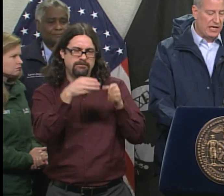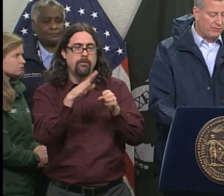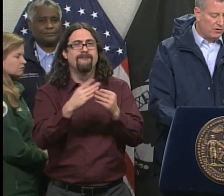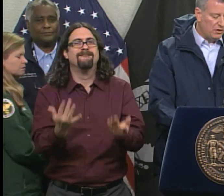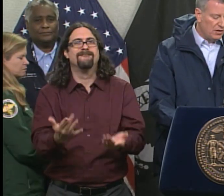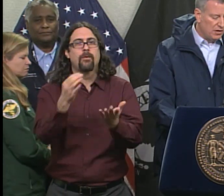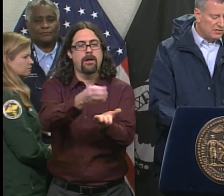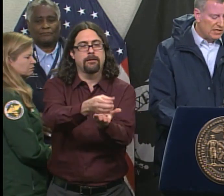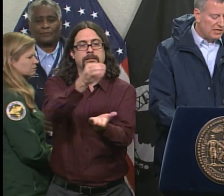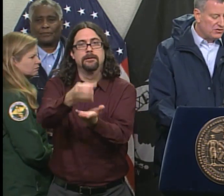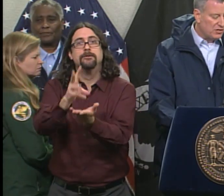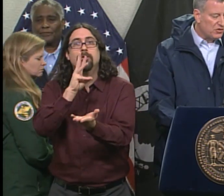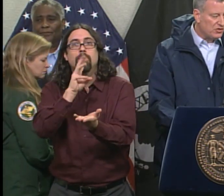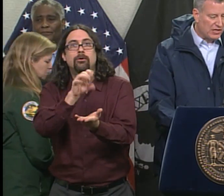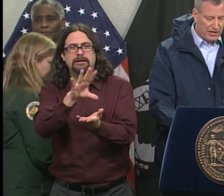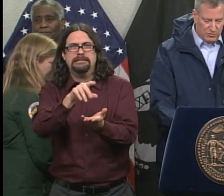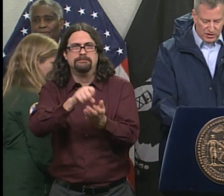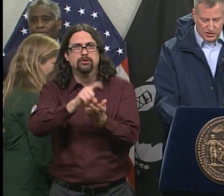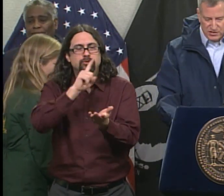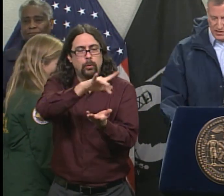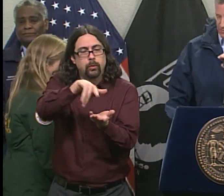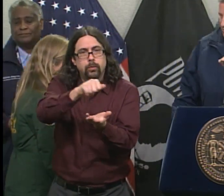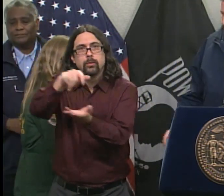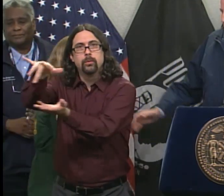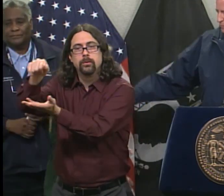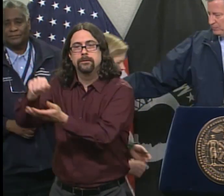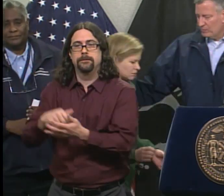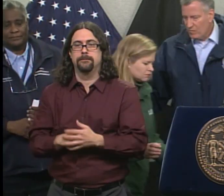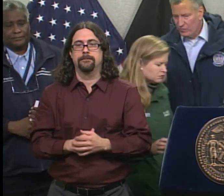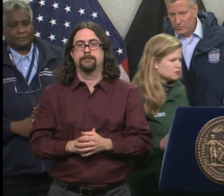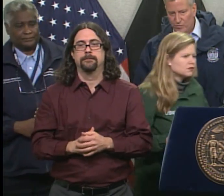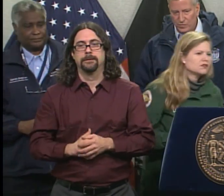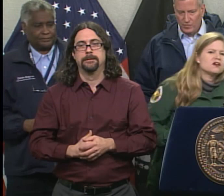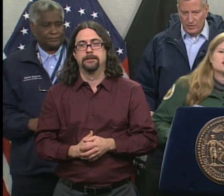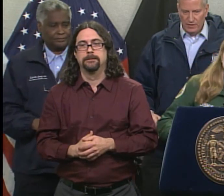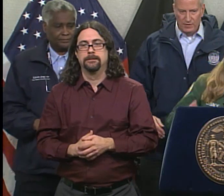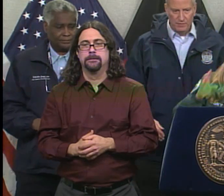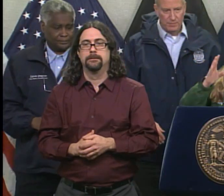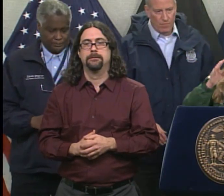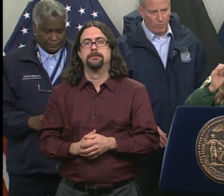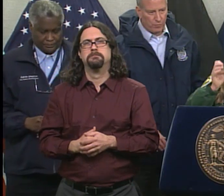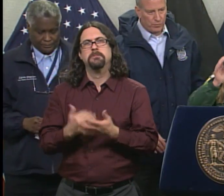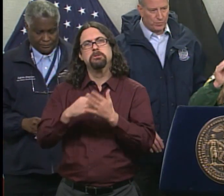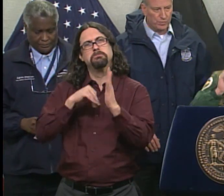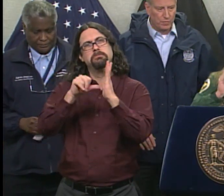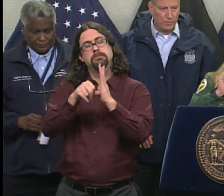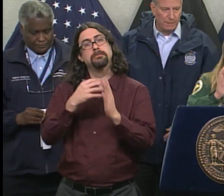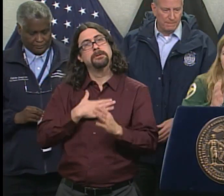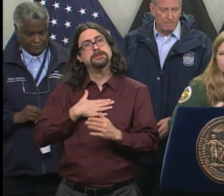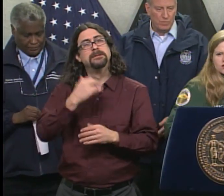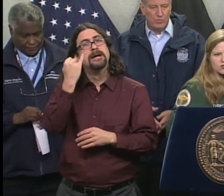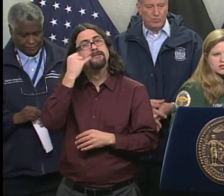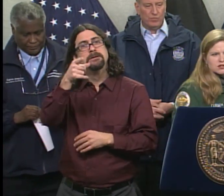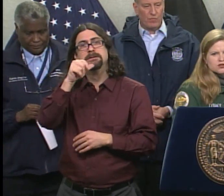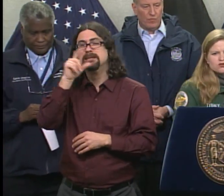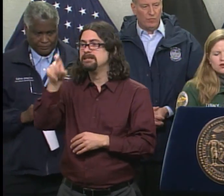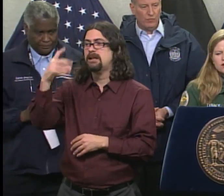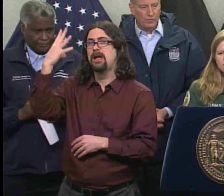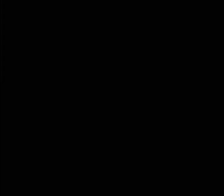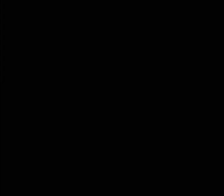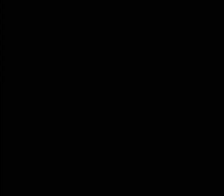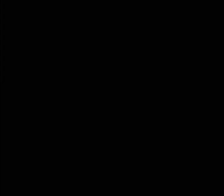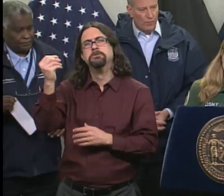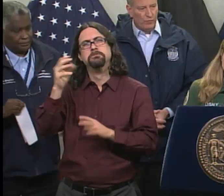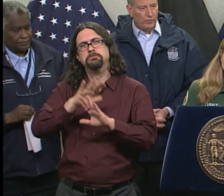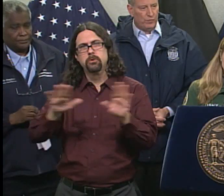great effort, Sanitation Commissioner Catherine Garcia. Thank you, Mr. Mayor. As everyone knows, it was an